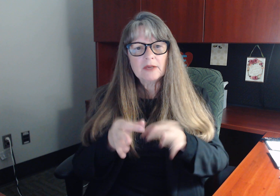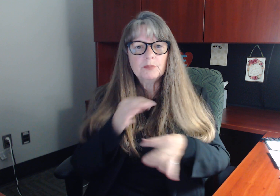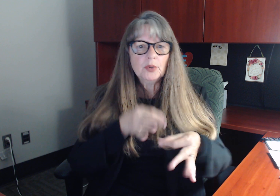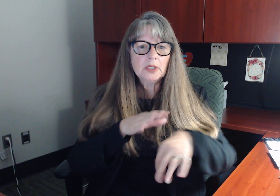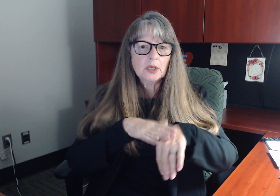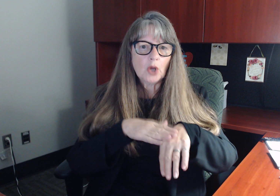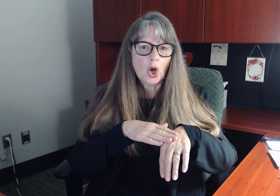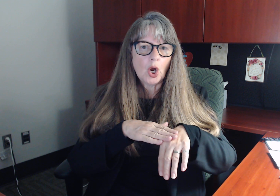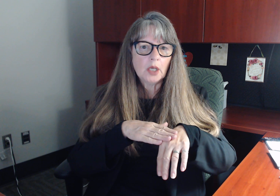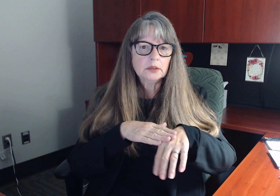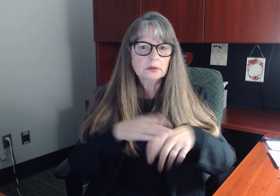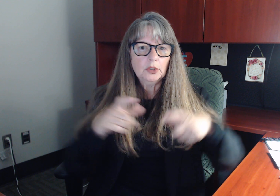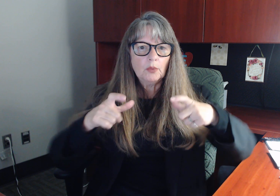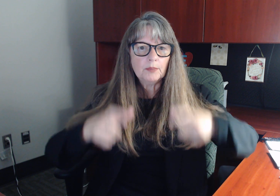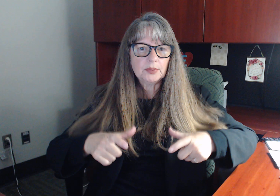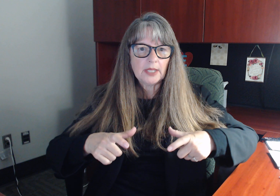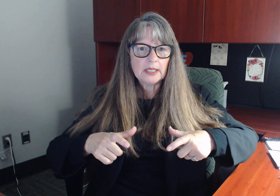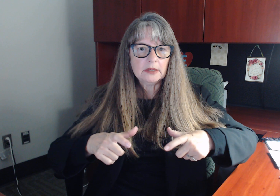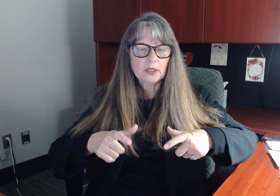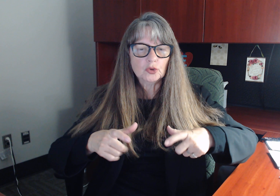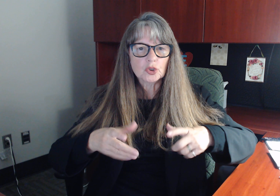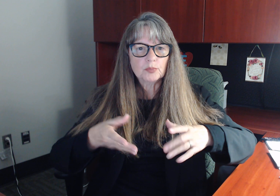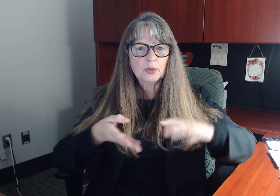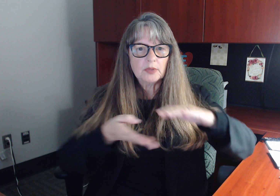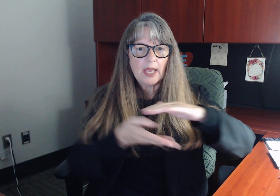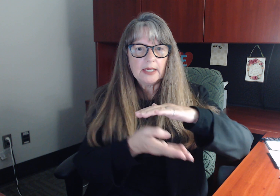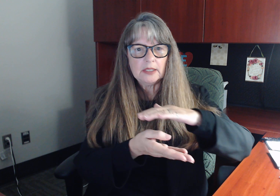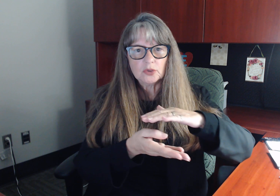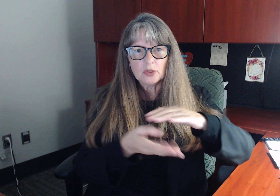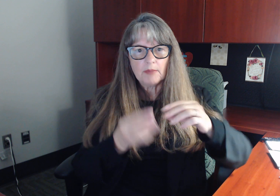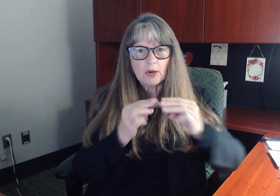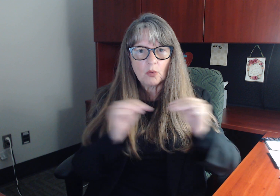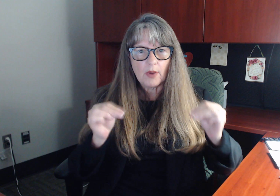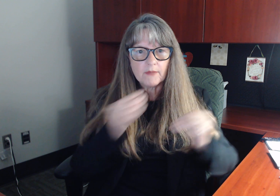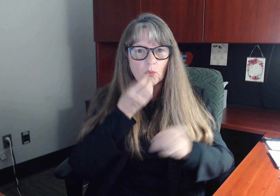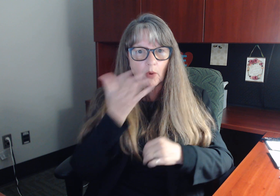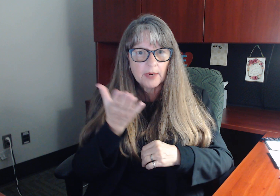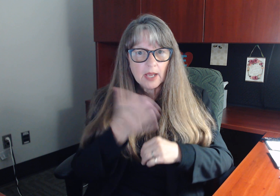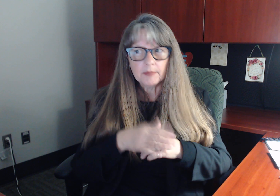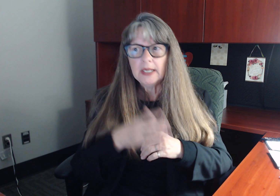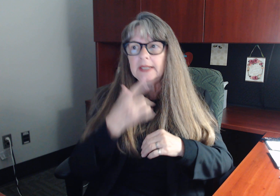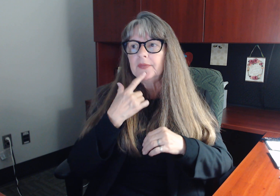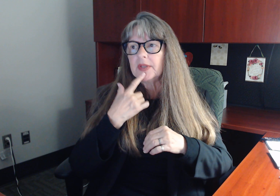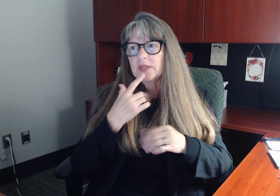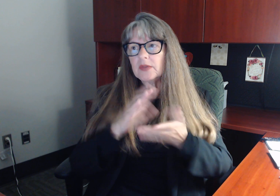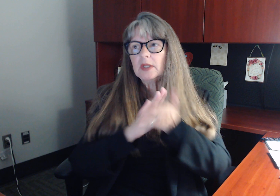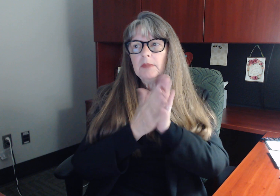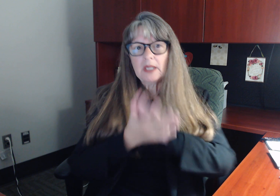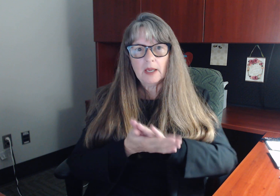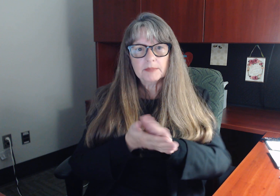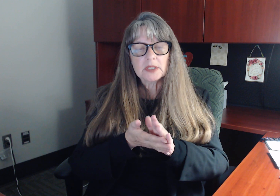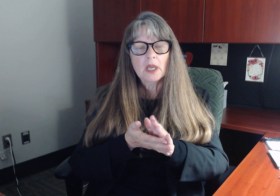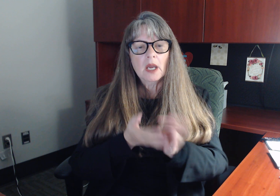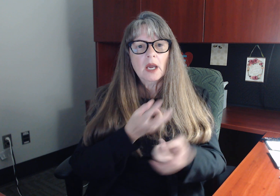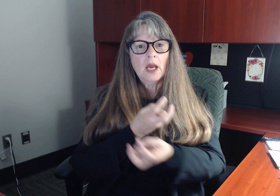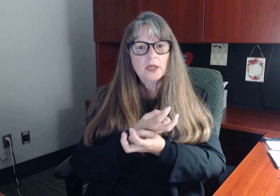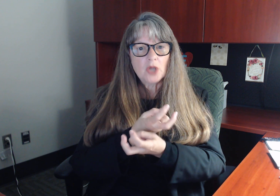putting it on a plate, they'll just put that into the microwave and warm it up. They said that it becomes